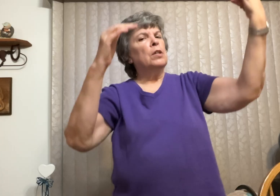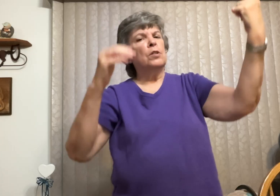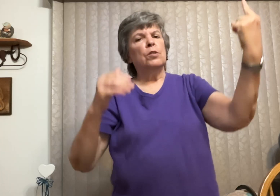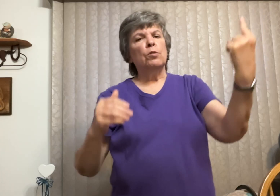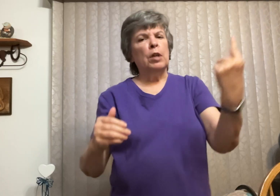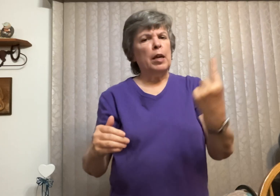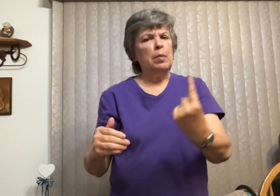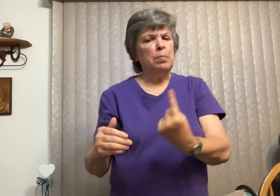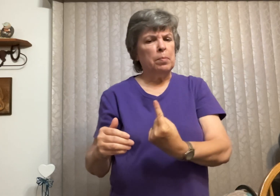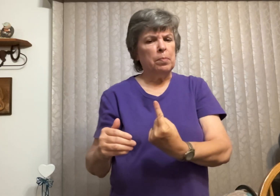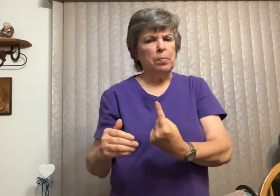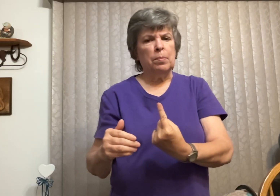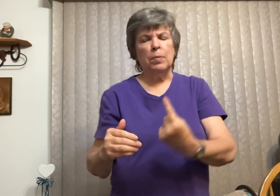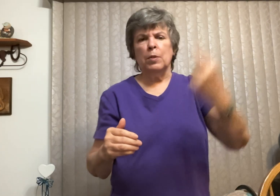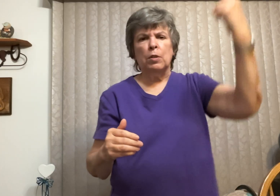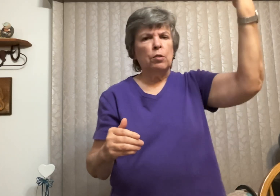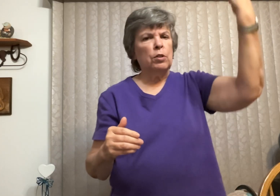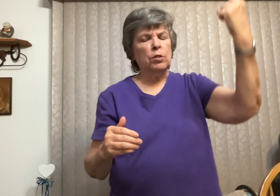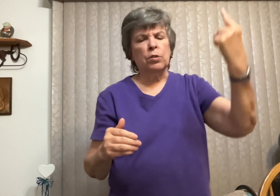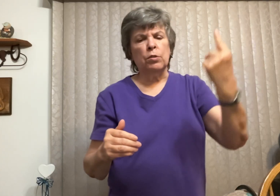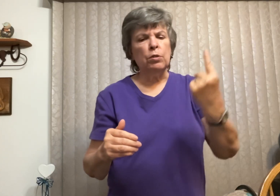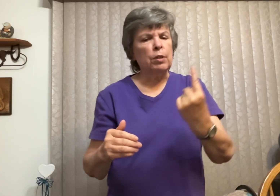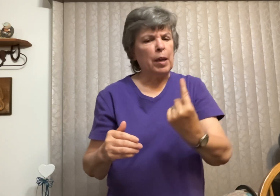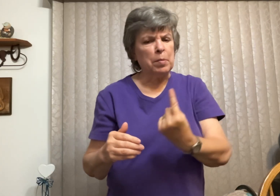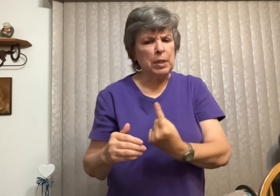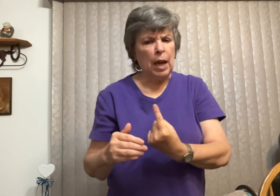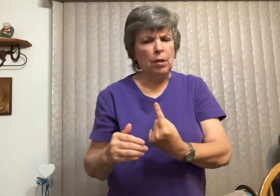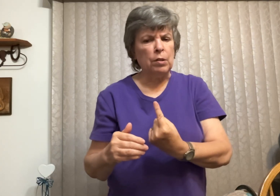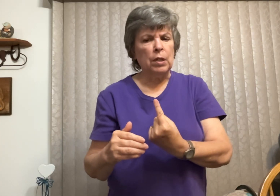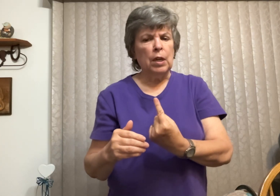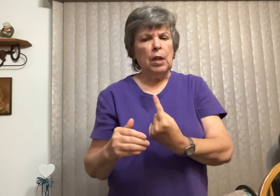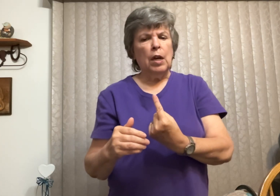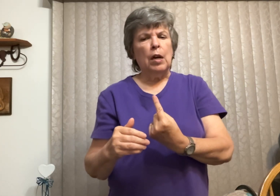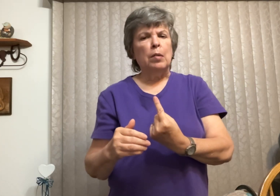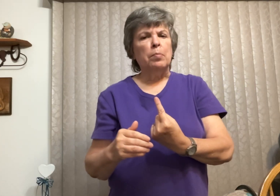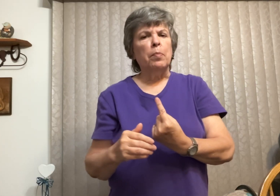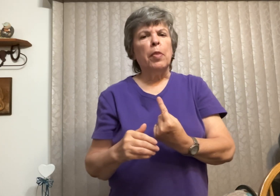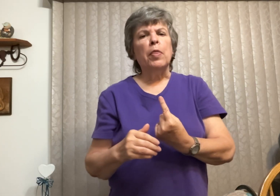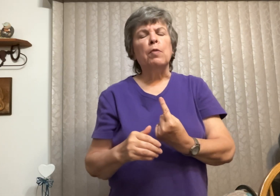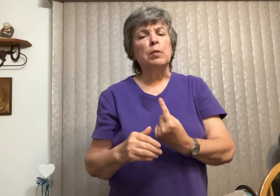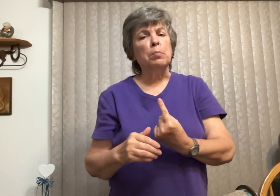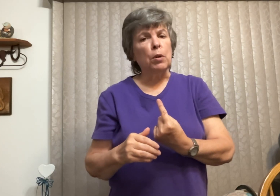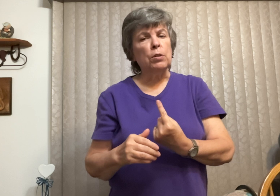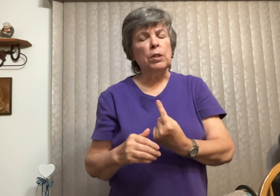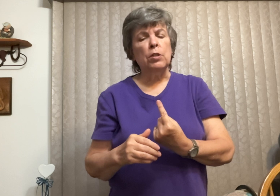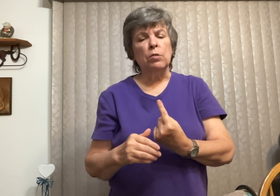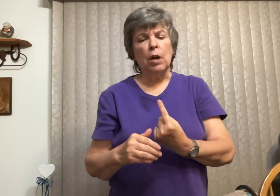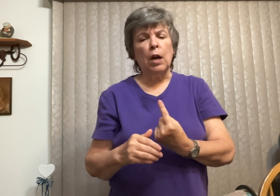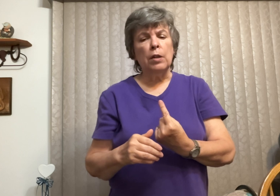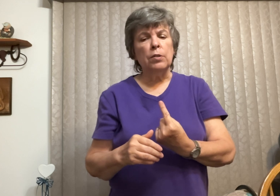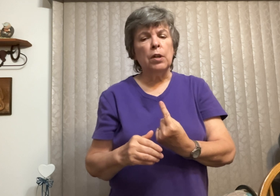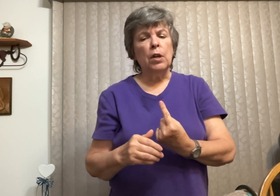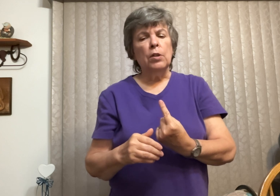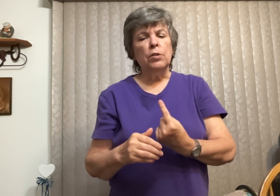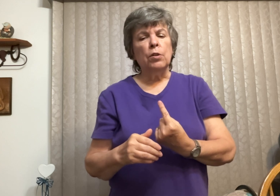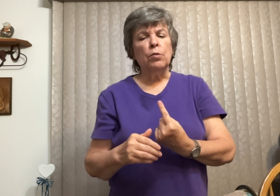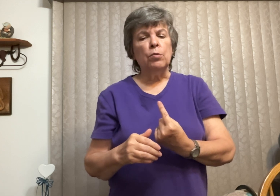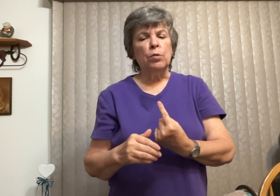you came, you could just do you came down. There was mercy in your eyes. So you